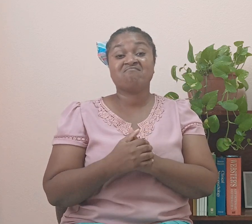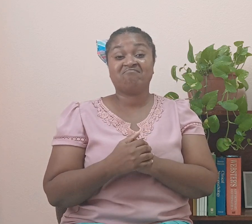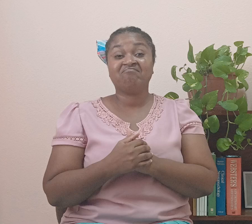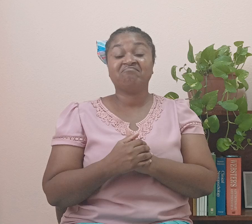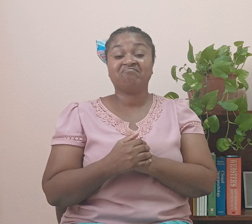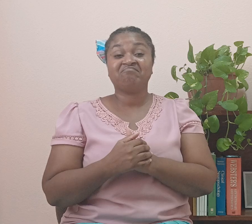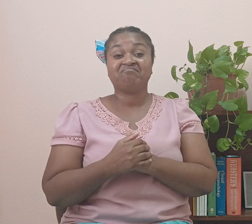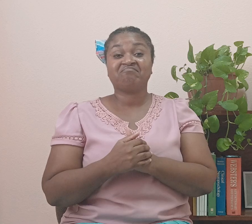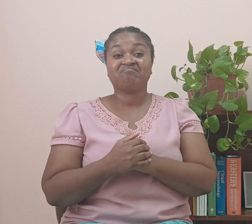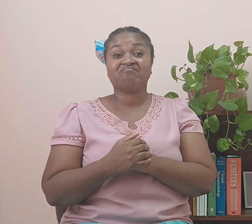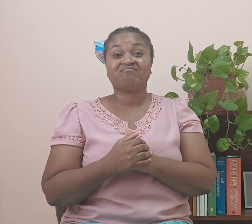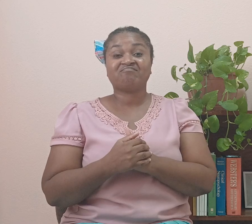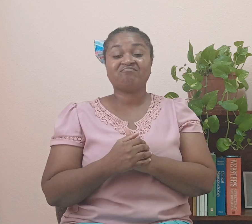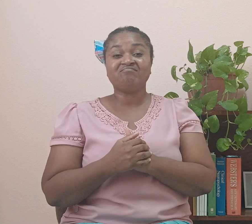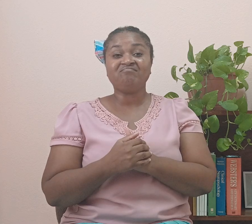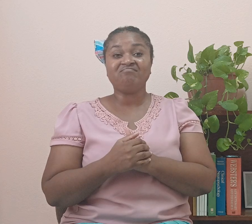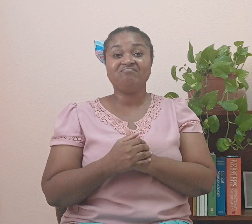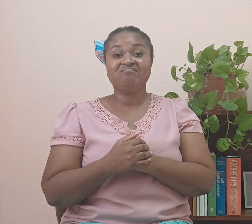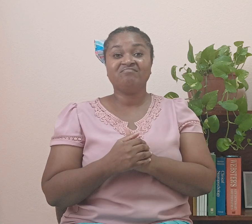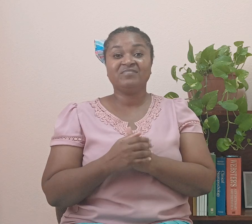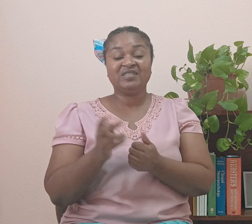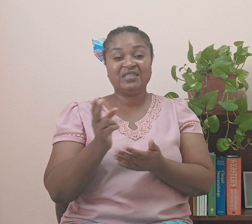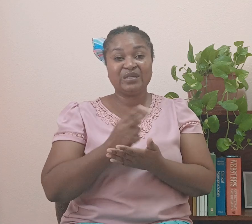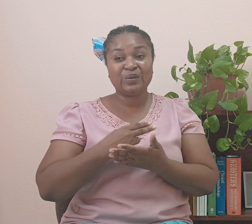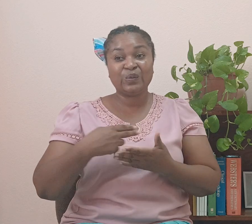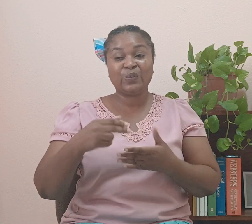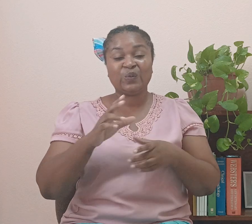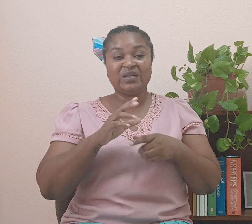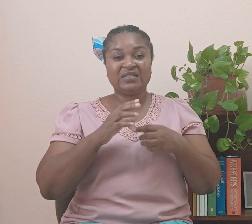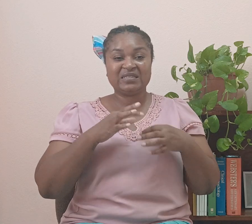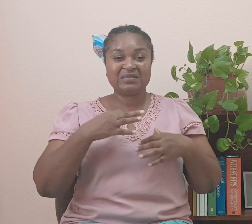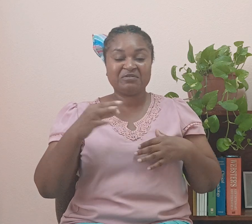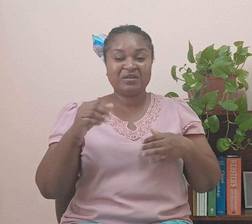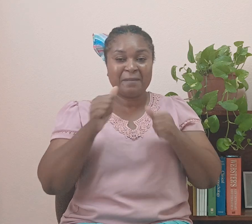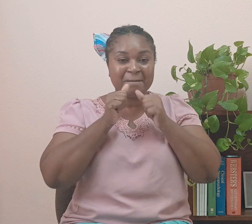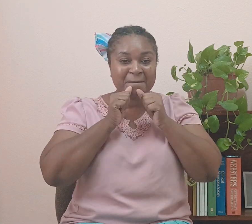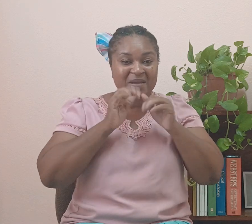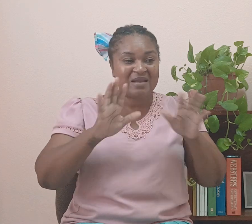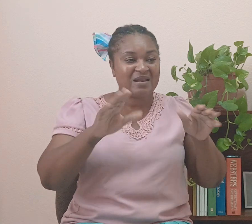The Holy Spirit is blessing me with the fruits of the Spirit.